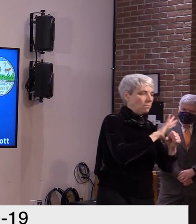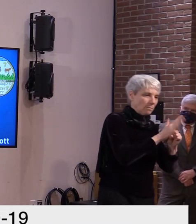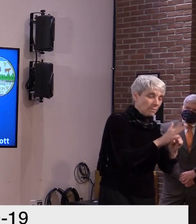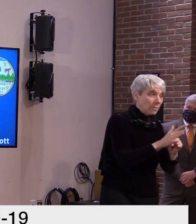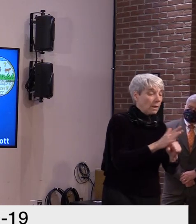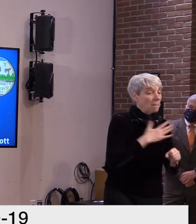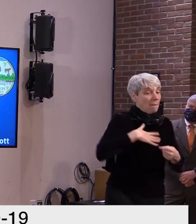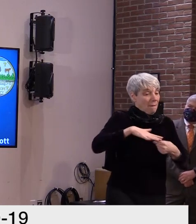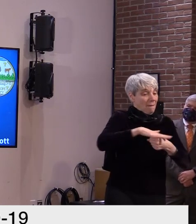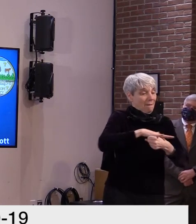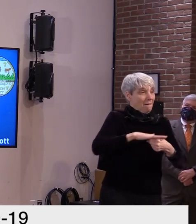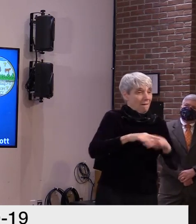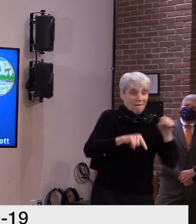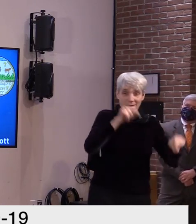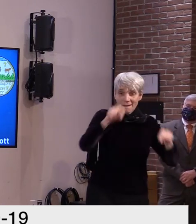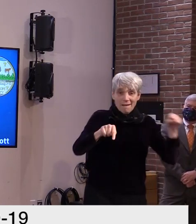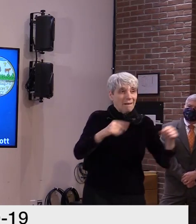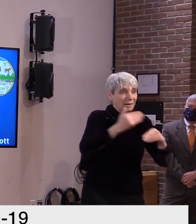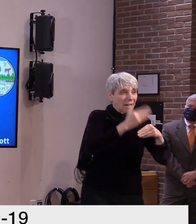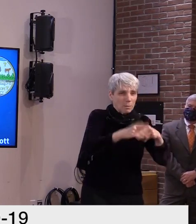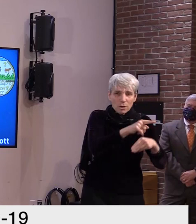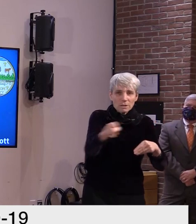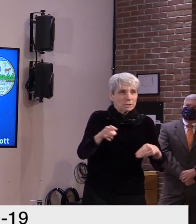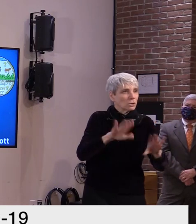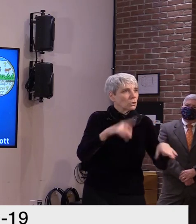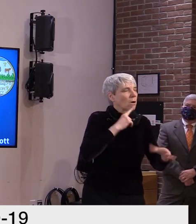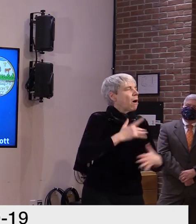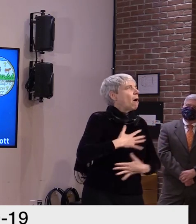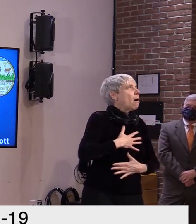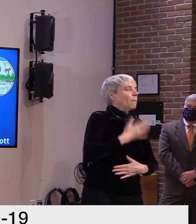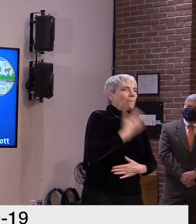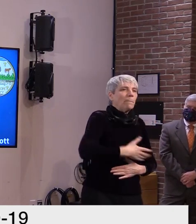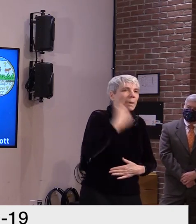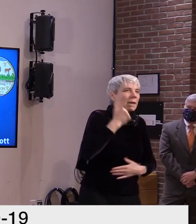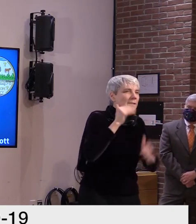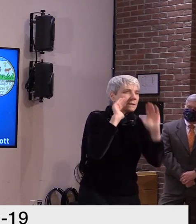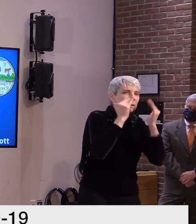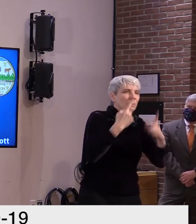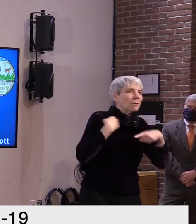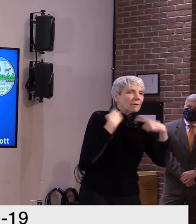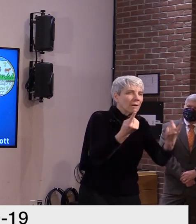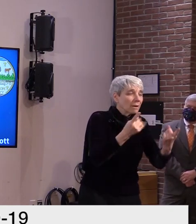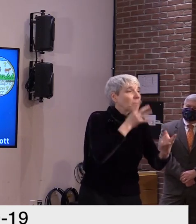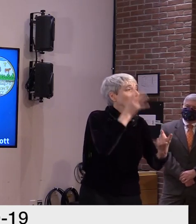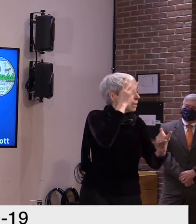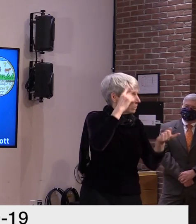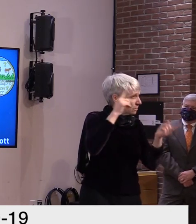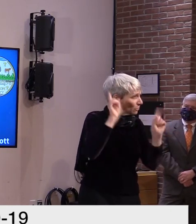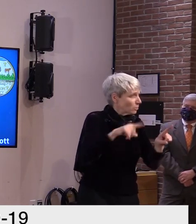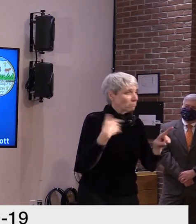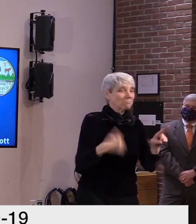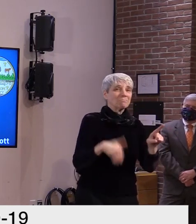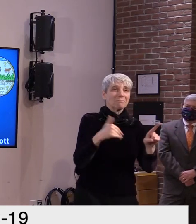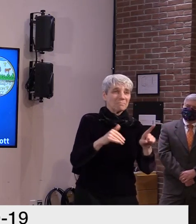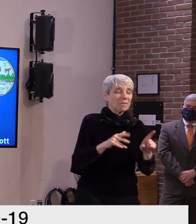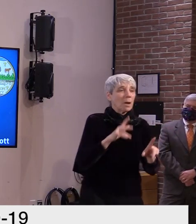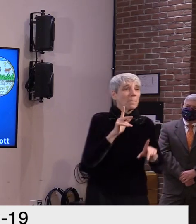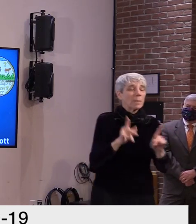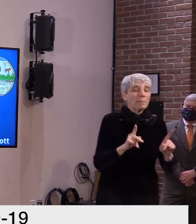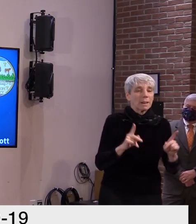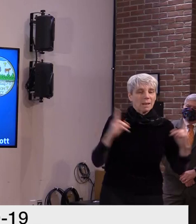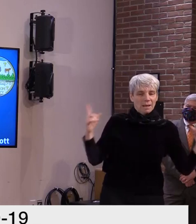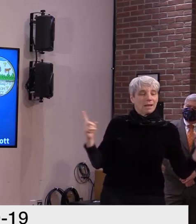one of the best Halloweens ever, and their parents said the same. Everyone was at the end of their